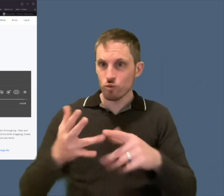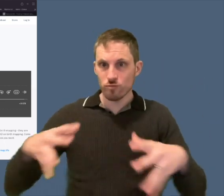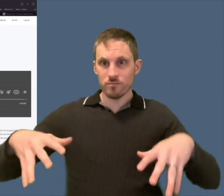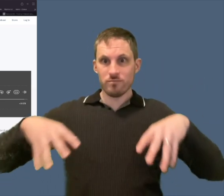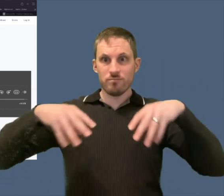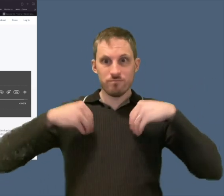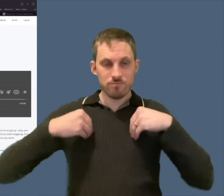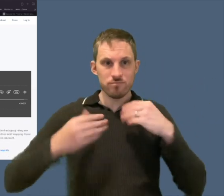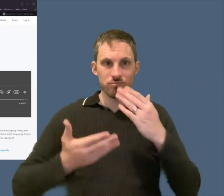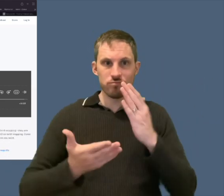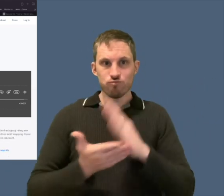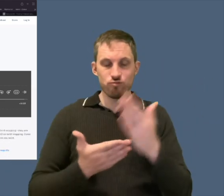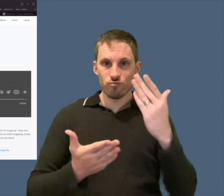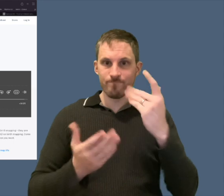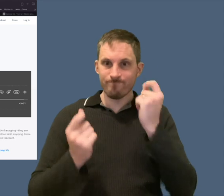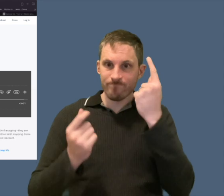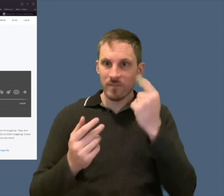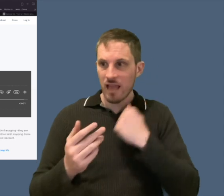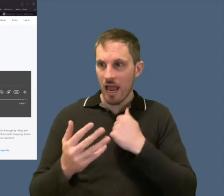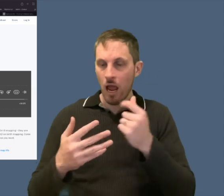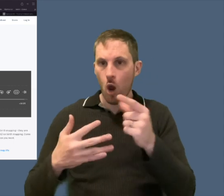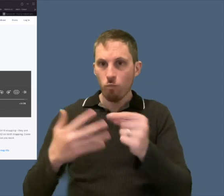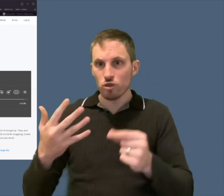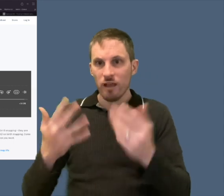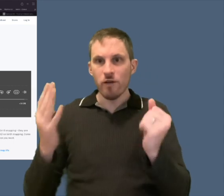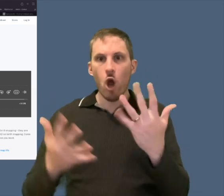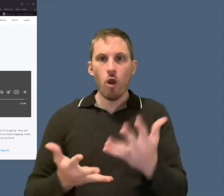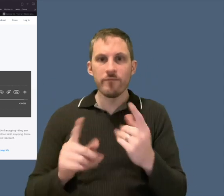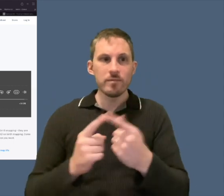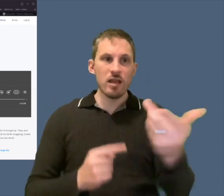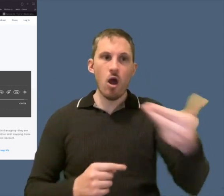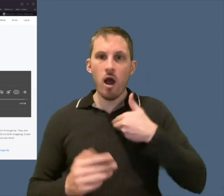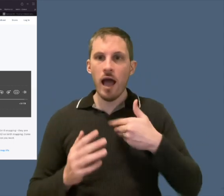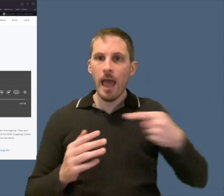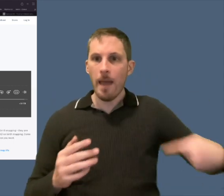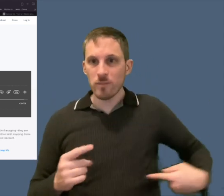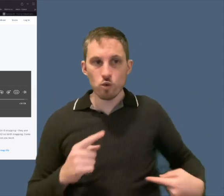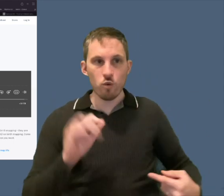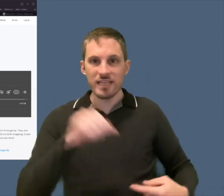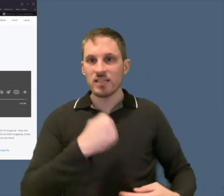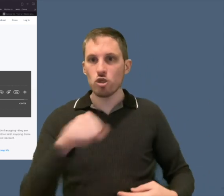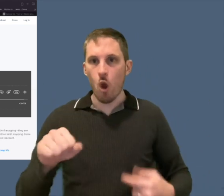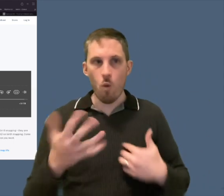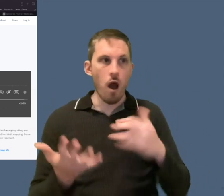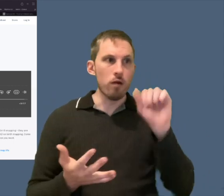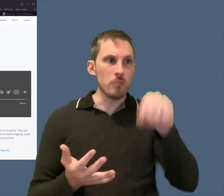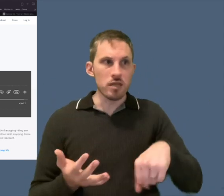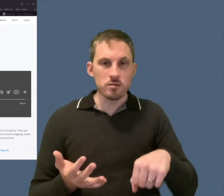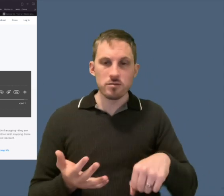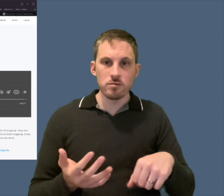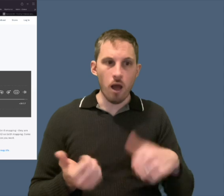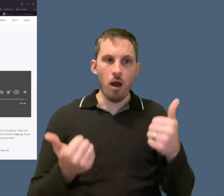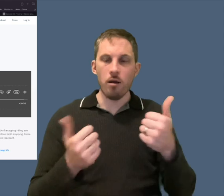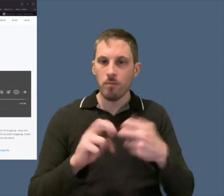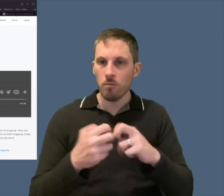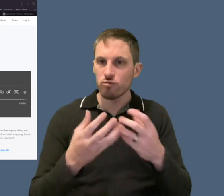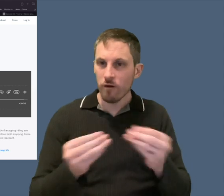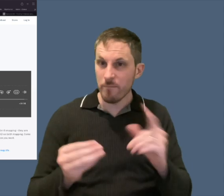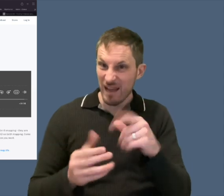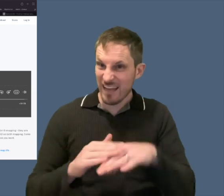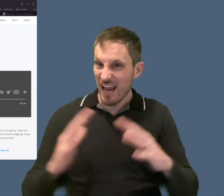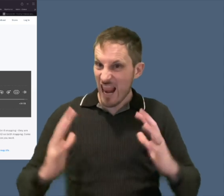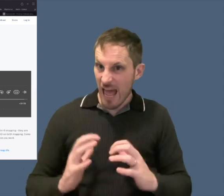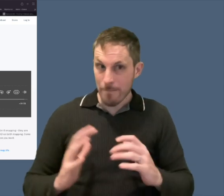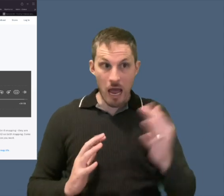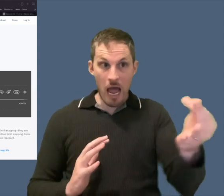our options are, because here it is, problem solved, epidural. But the moment in labour where you ask for an epidural